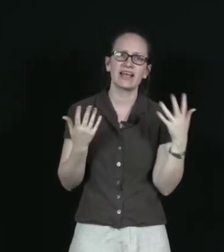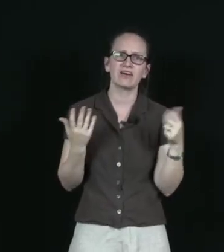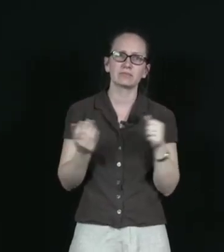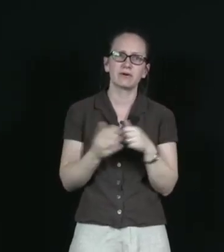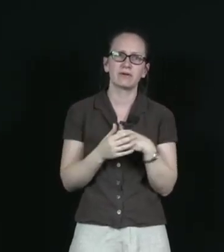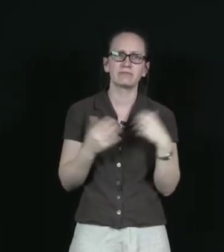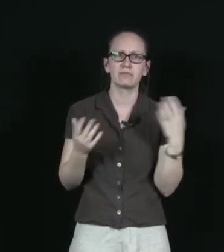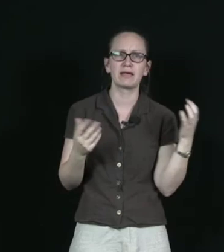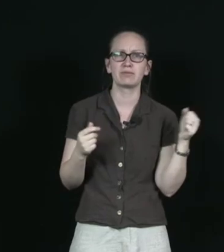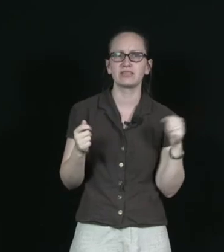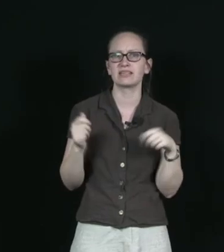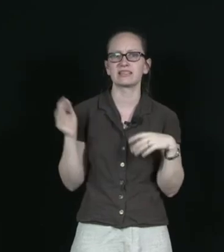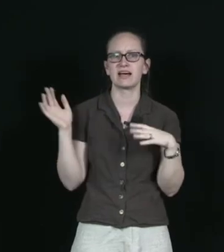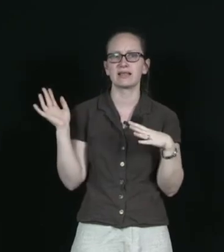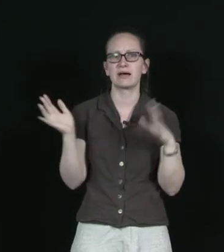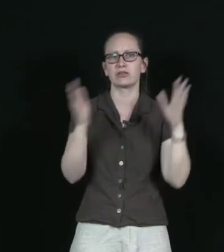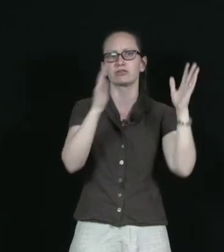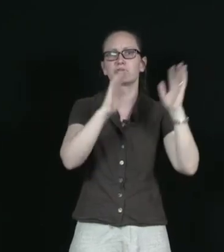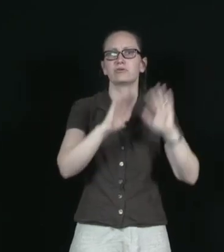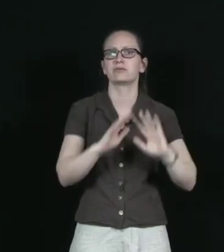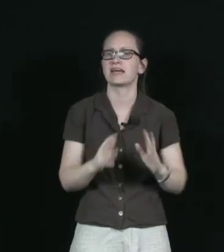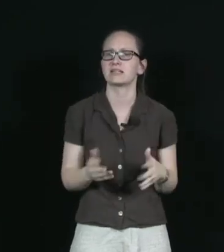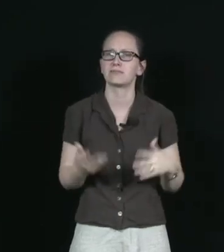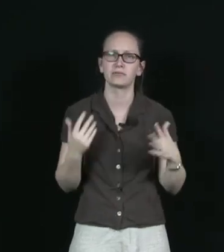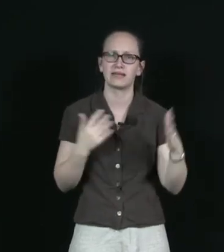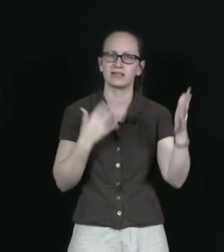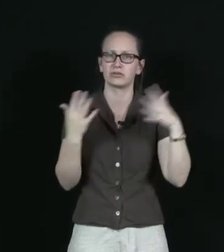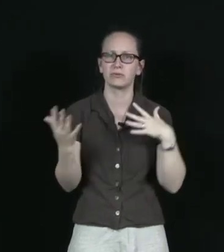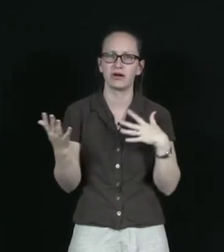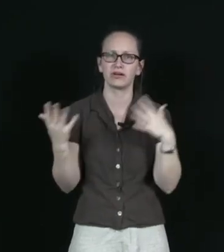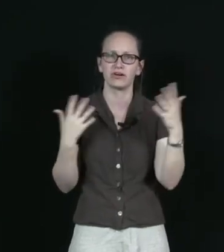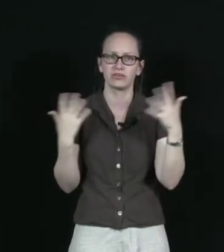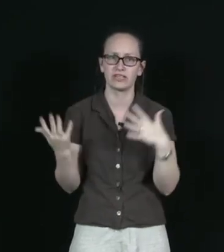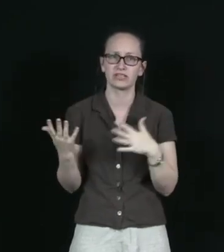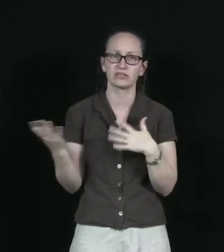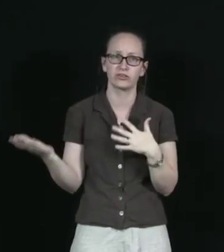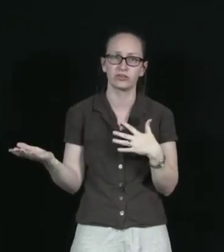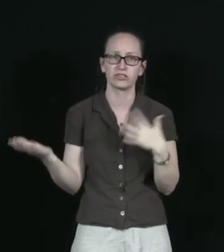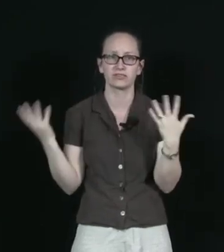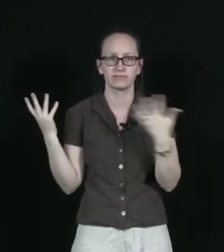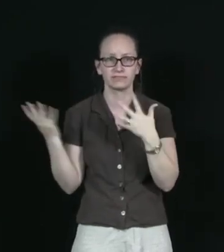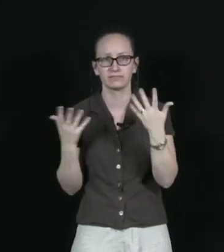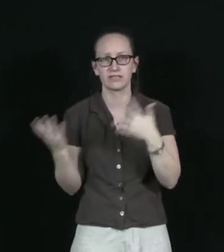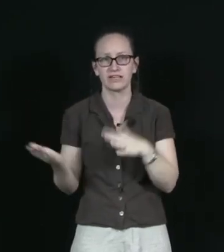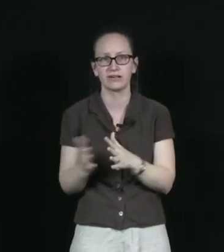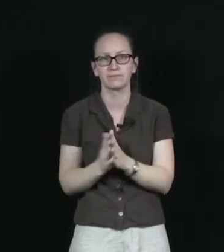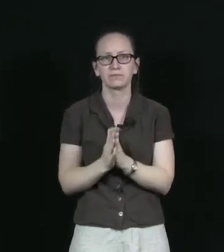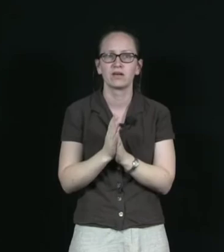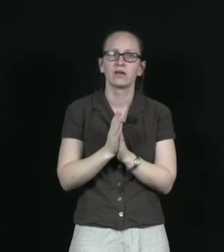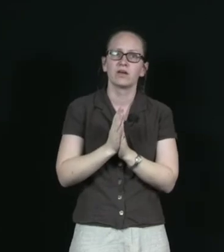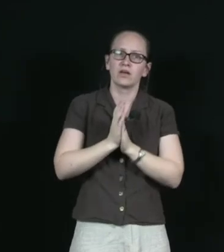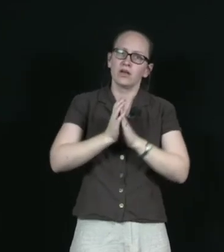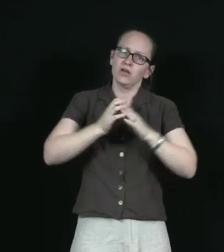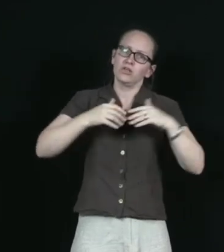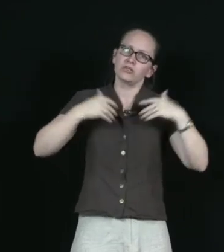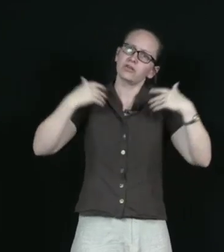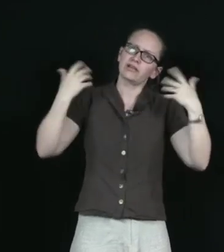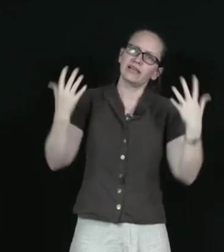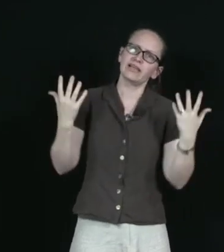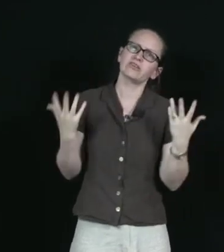hours per week would mean putting aside about 2 days per week to work on this course material. So clearly, because